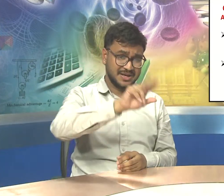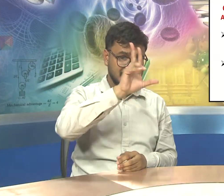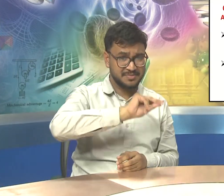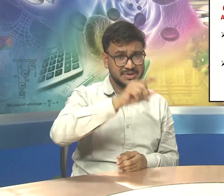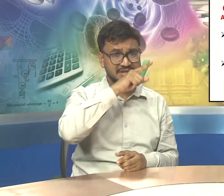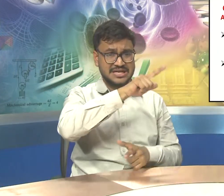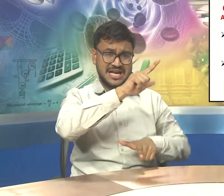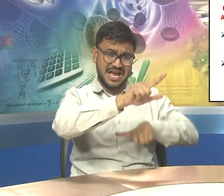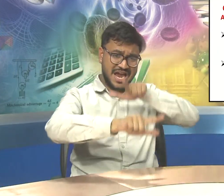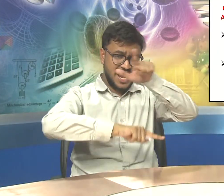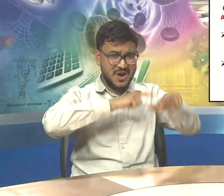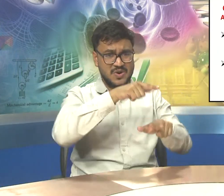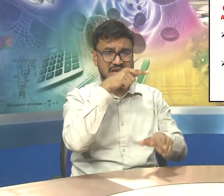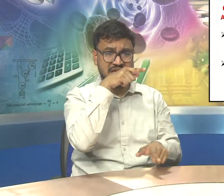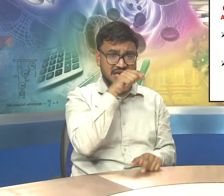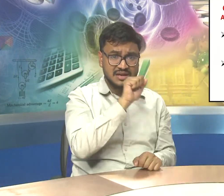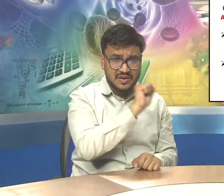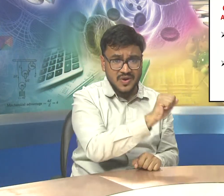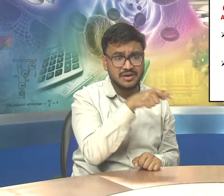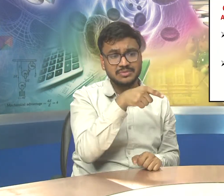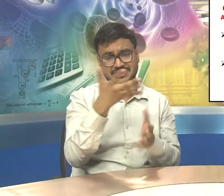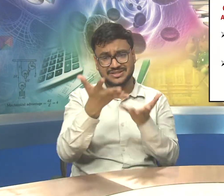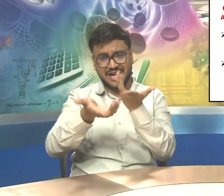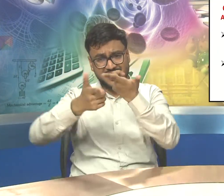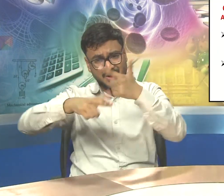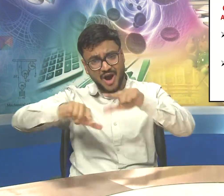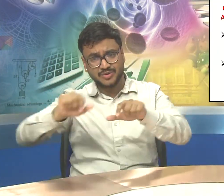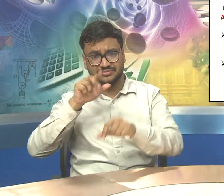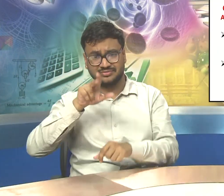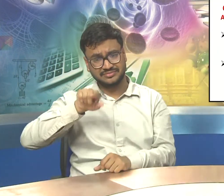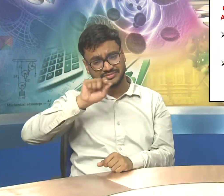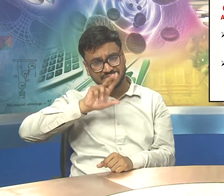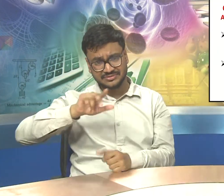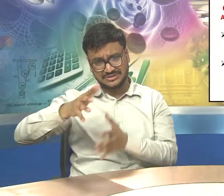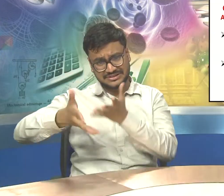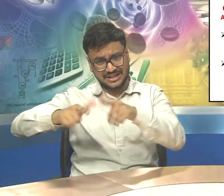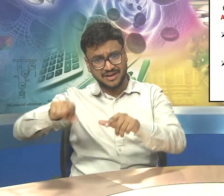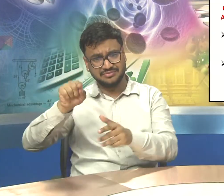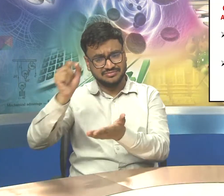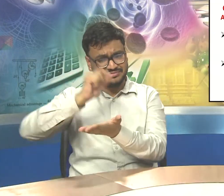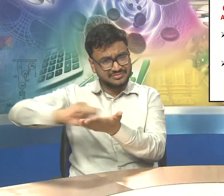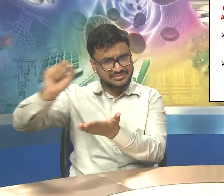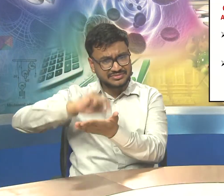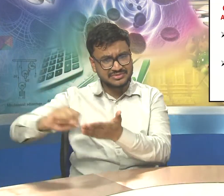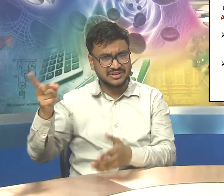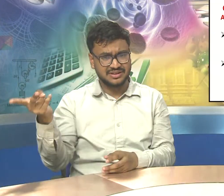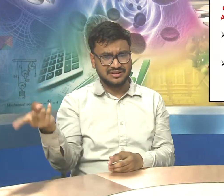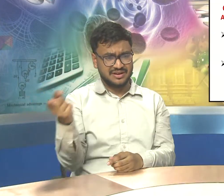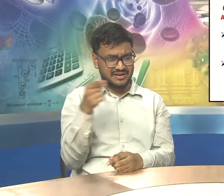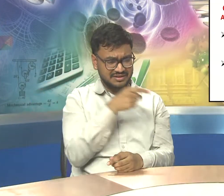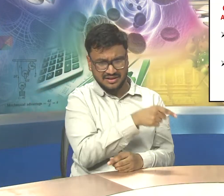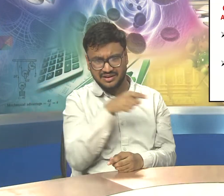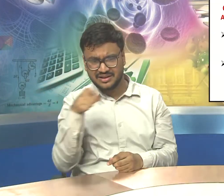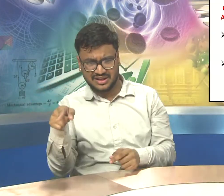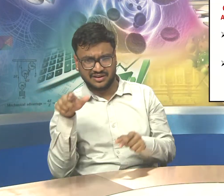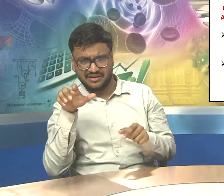language. Second, they can explain the building blocks of spoken or